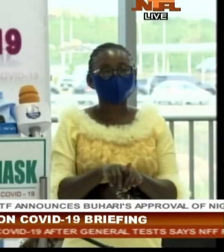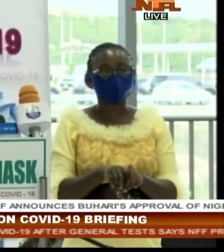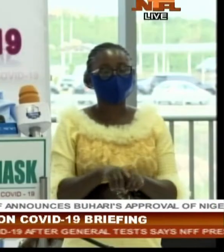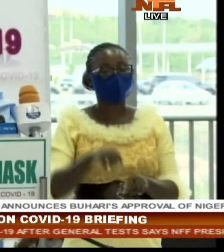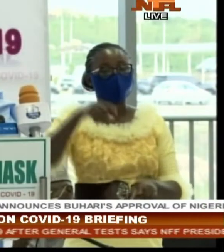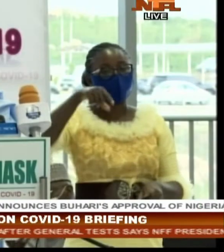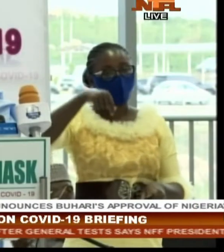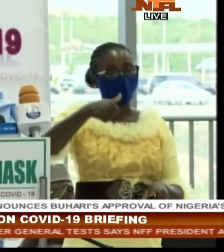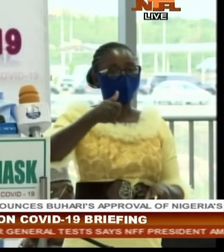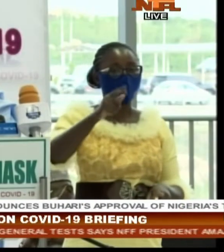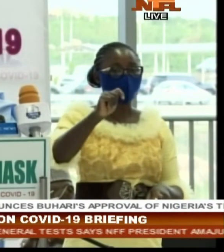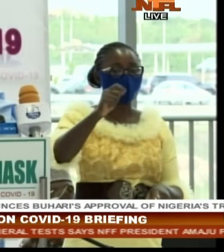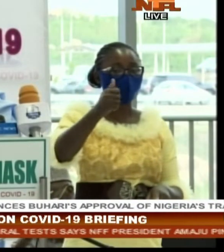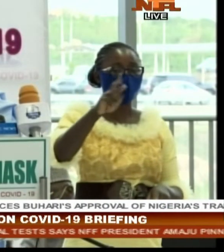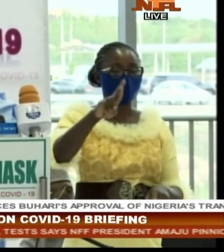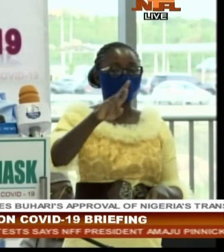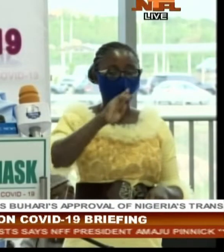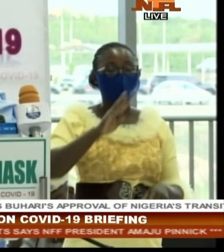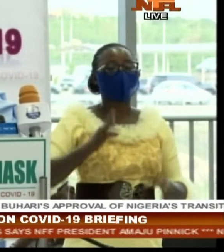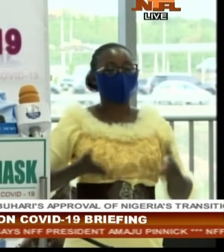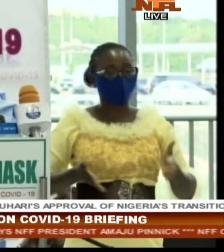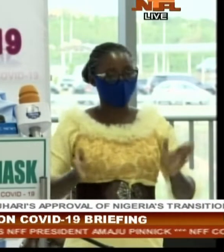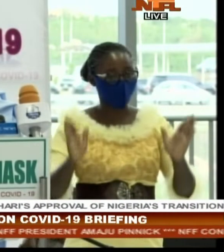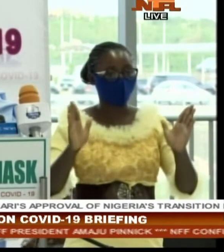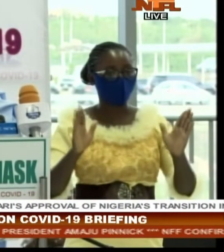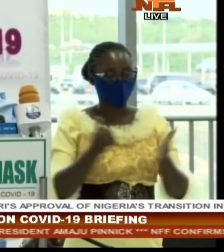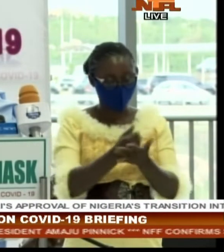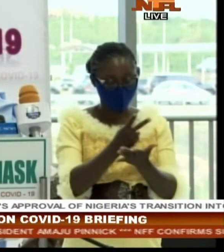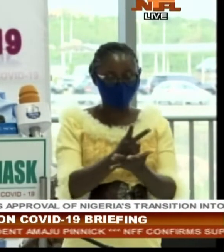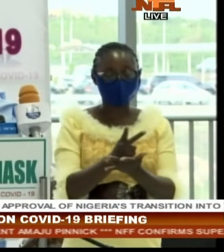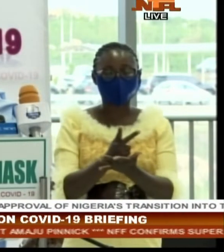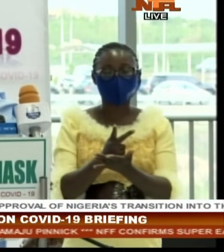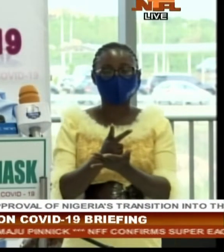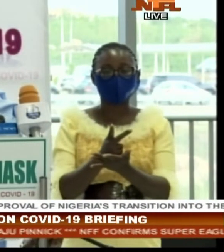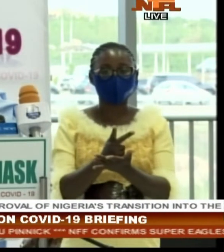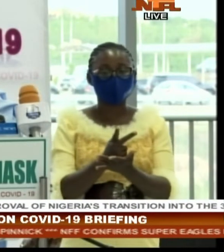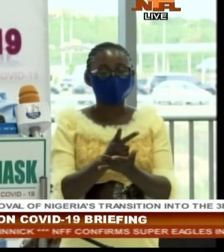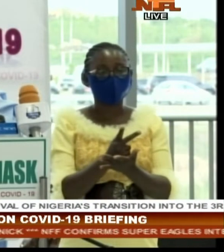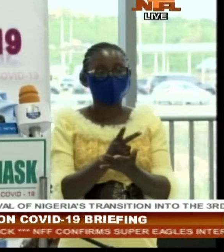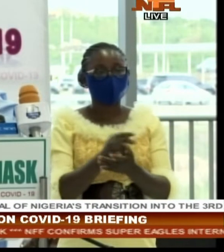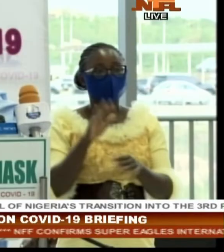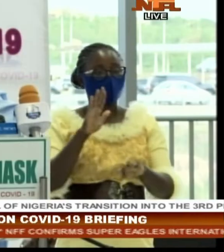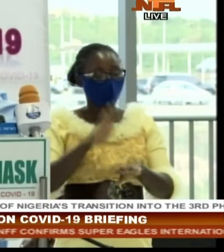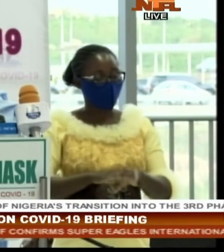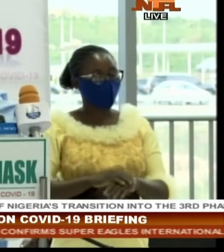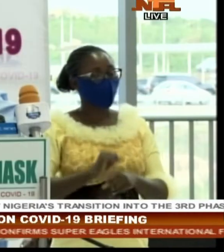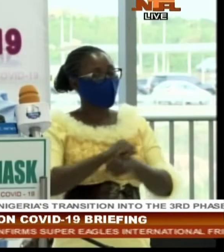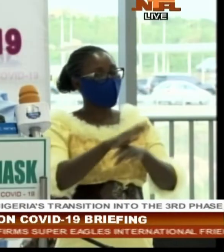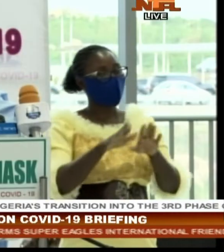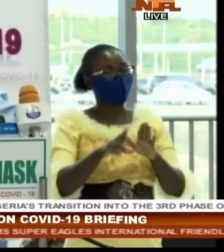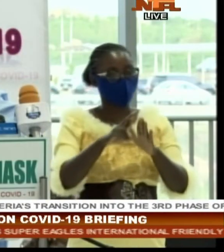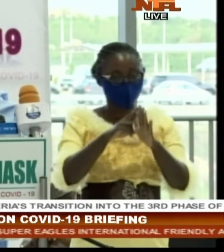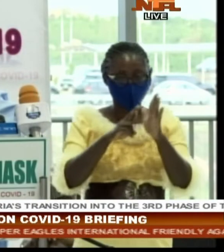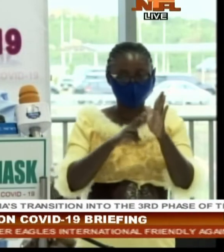Qatar Airways are allowed and approved under COVID-19 protocols.